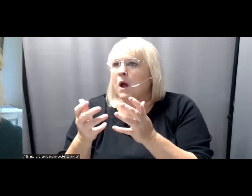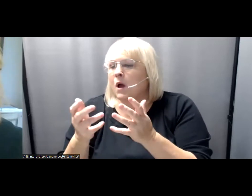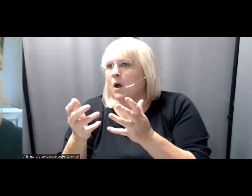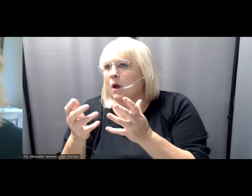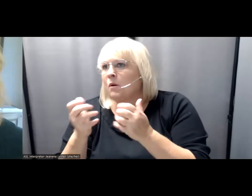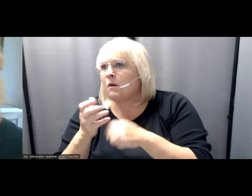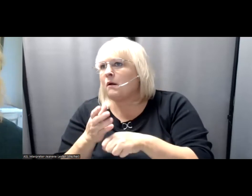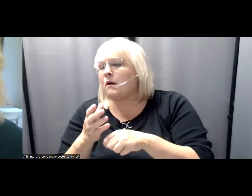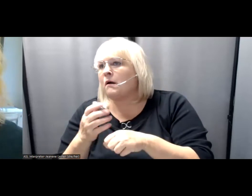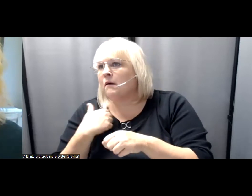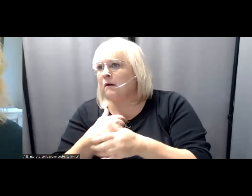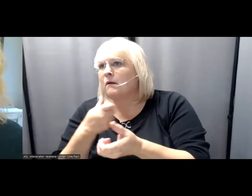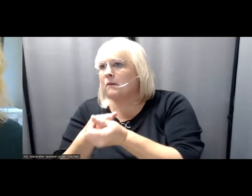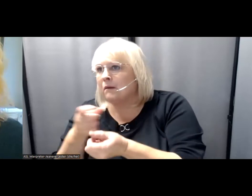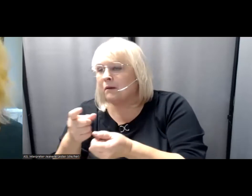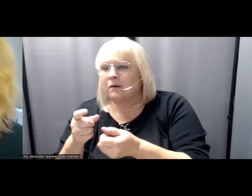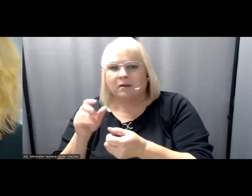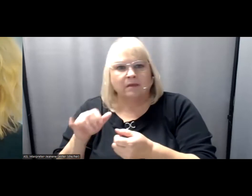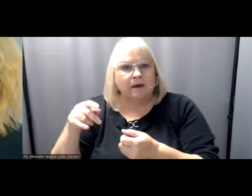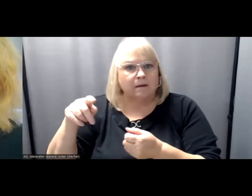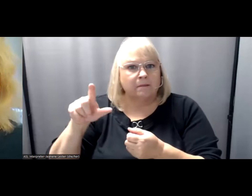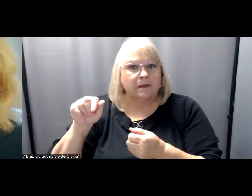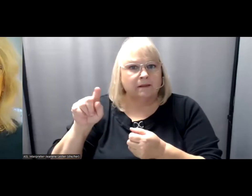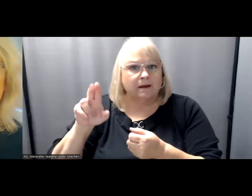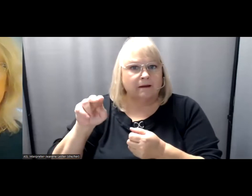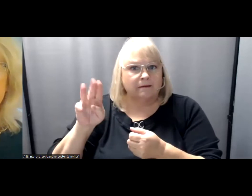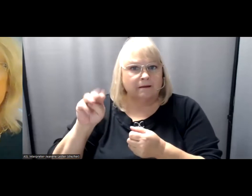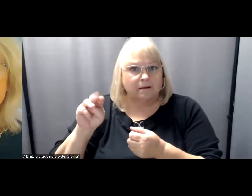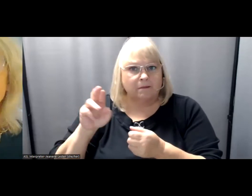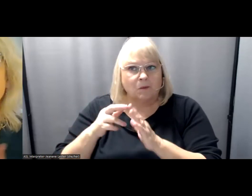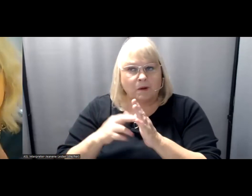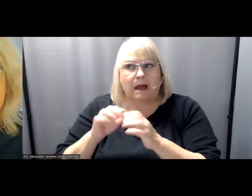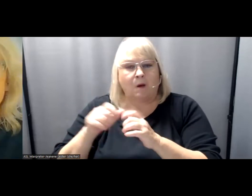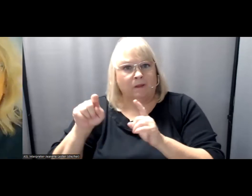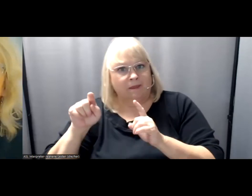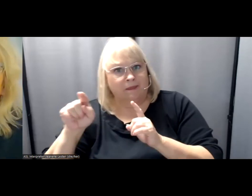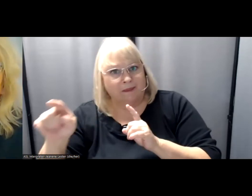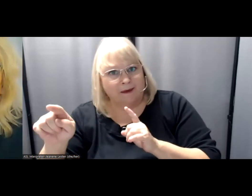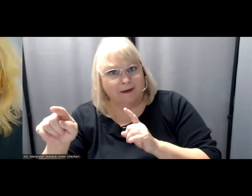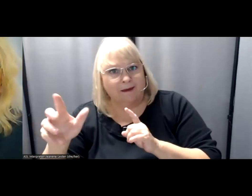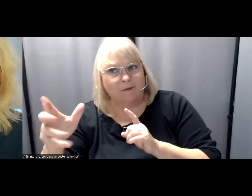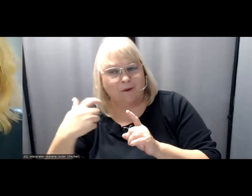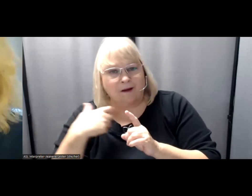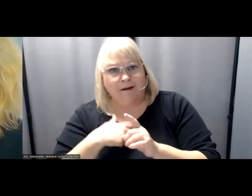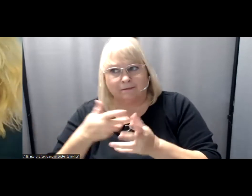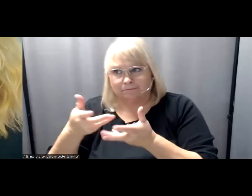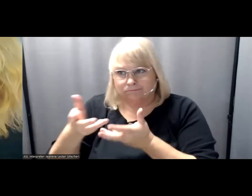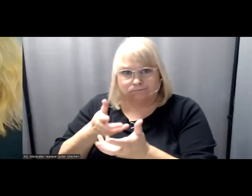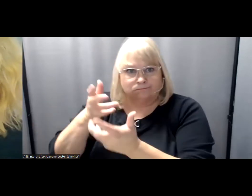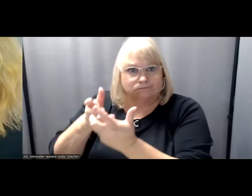these open-ended questions. Here's an example, a sample